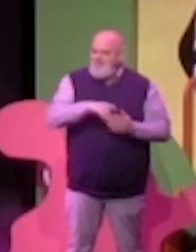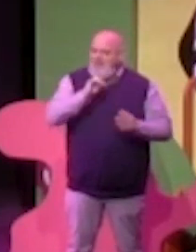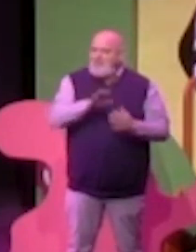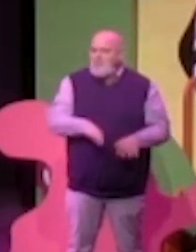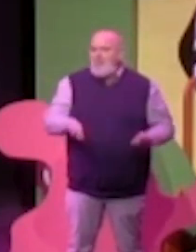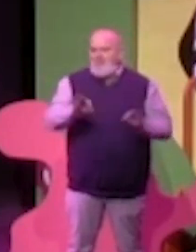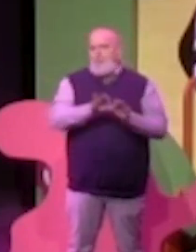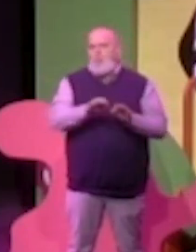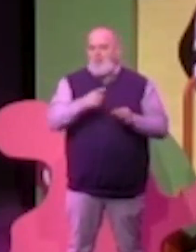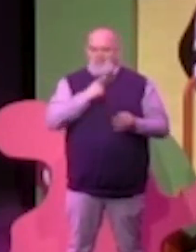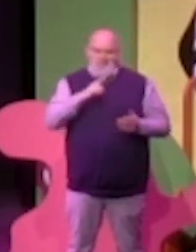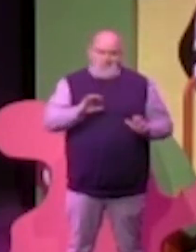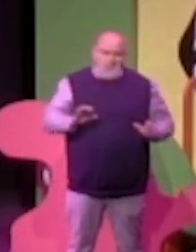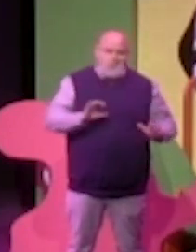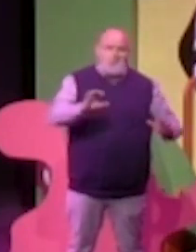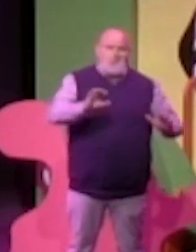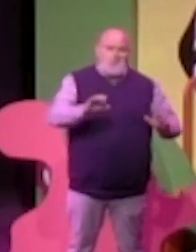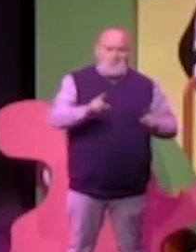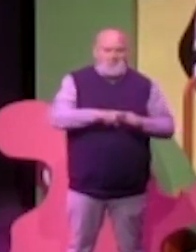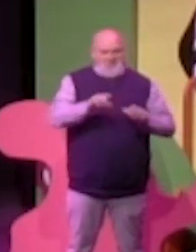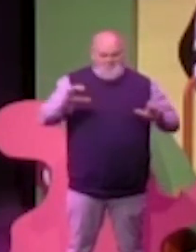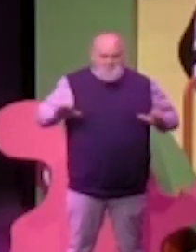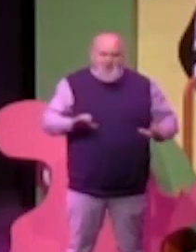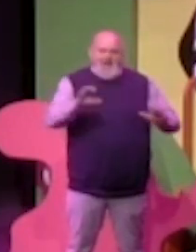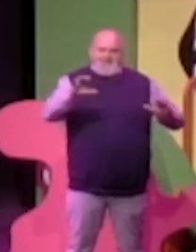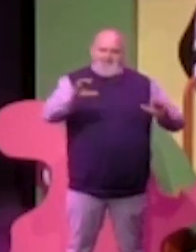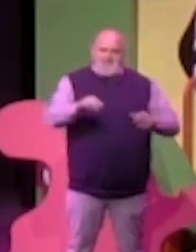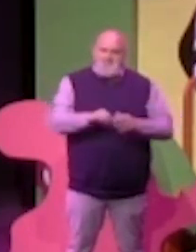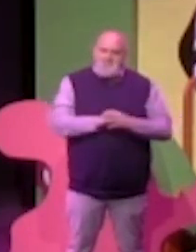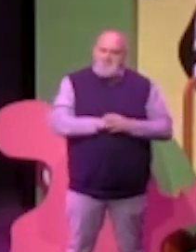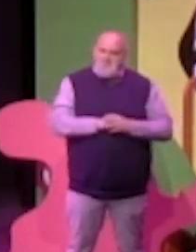then practice. We never let go of the practice because